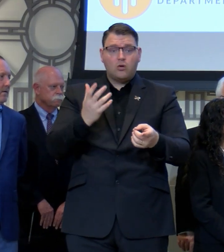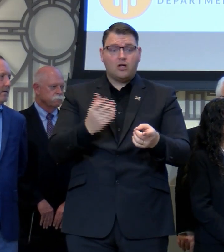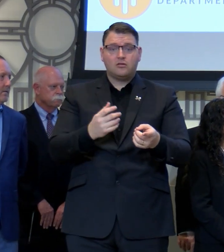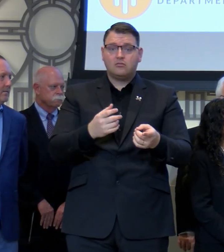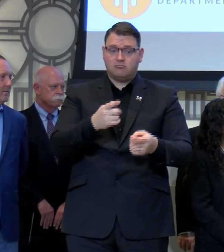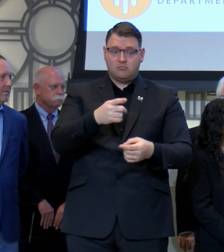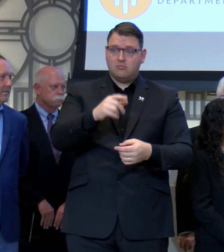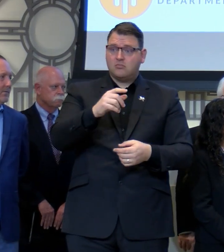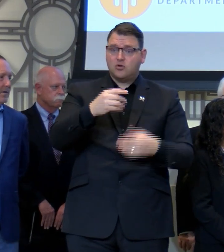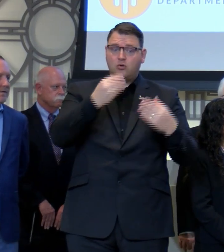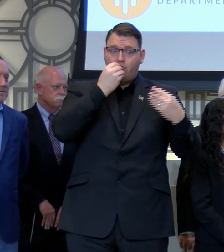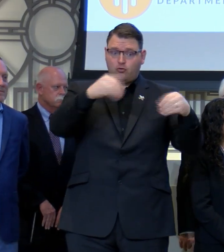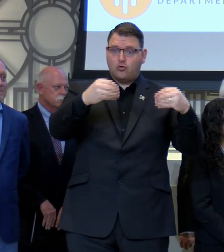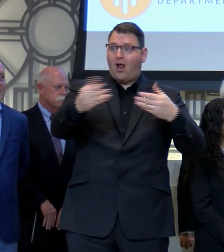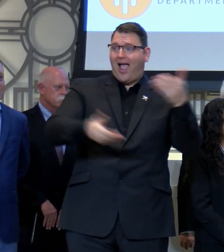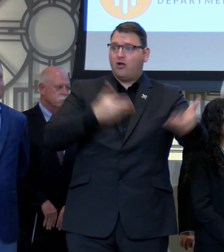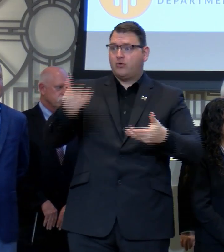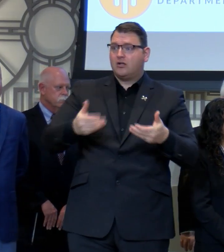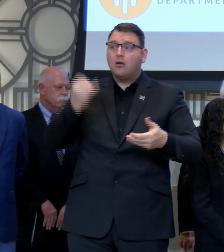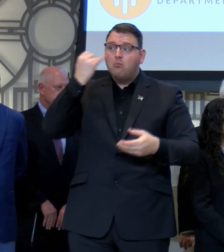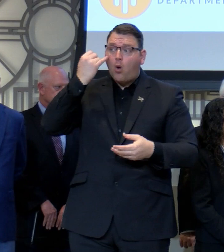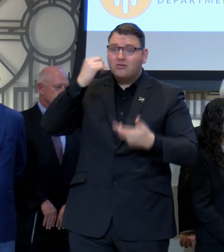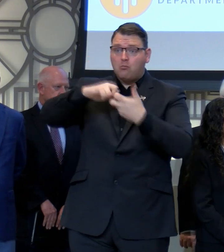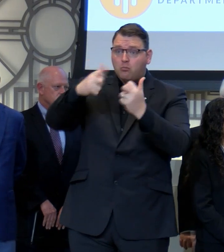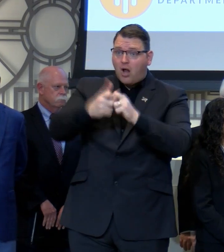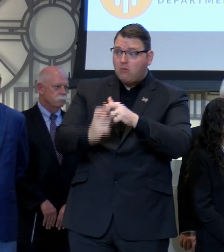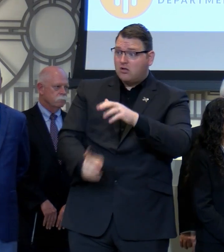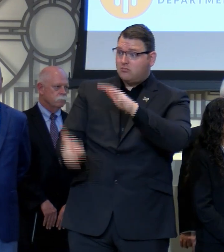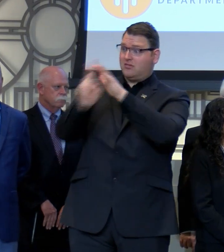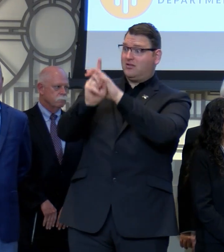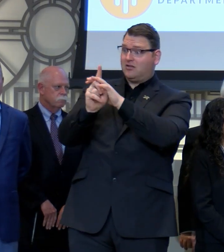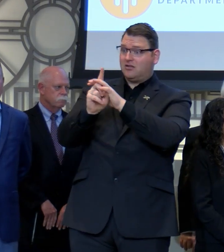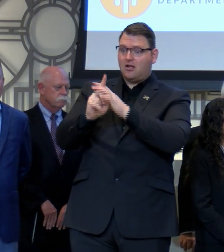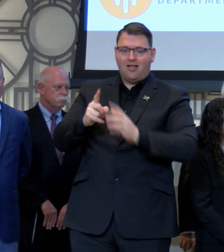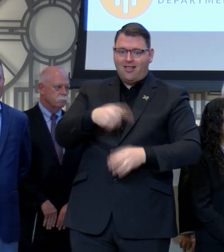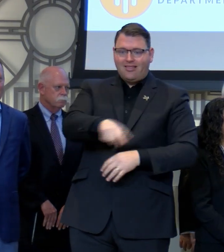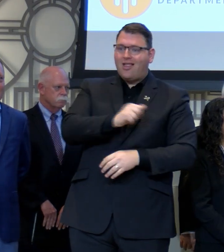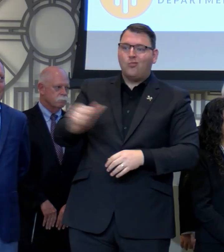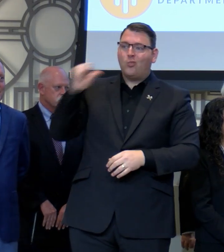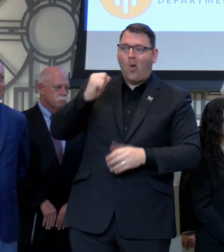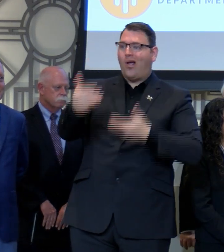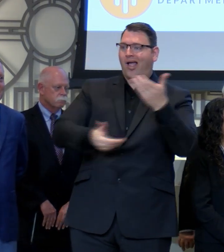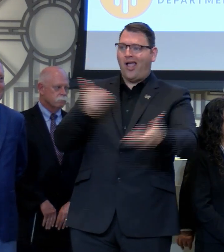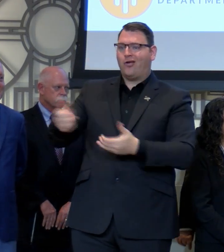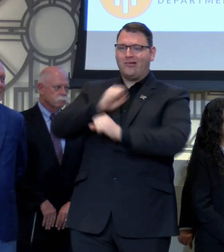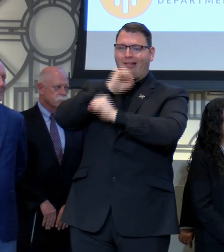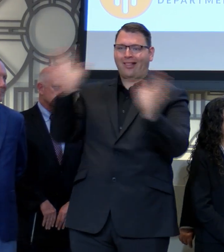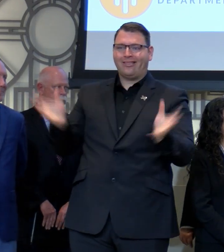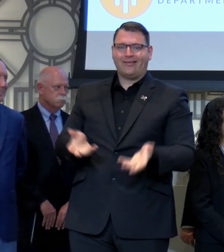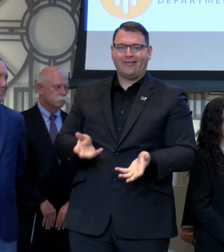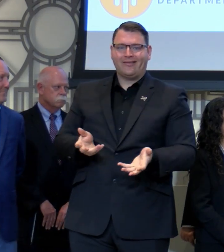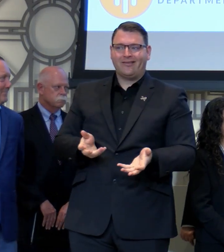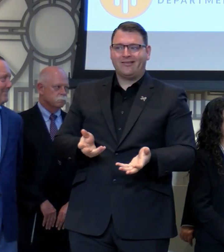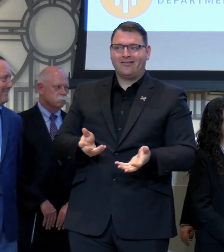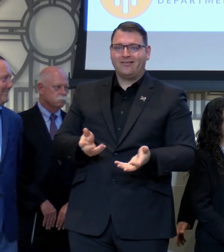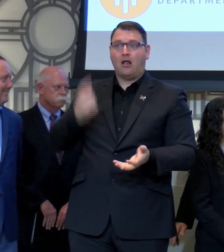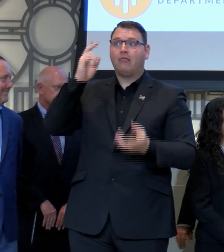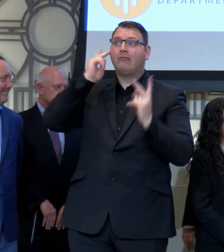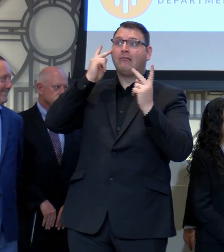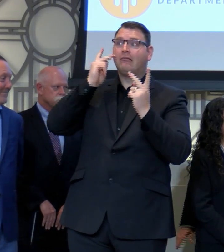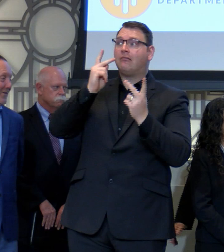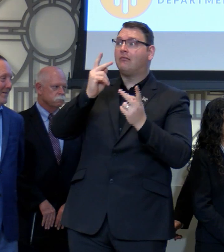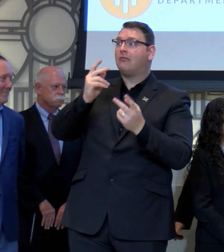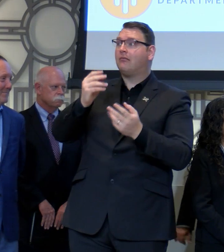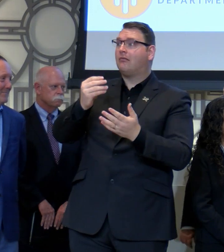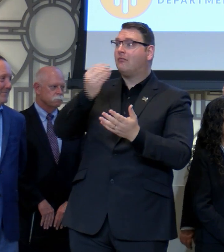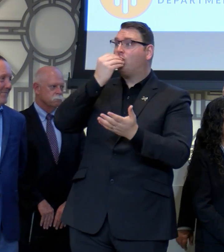they're hiring. And certainly they would not be hiring people if they thought that they were going to be running out of food. That kind of goes, that's